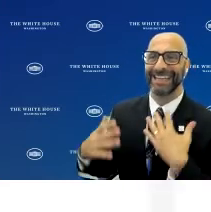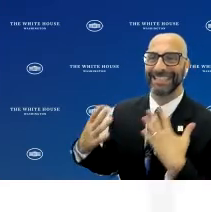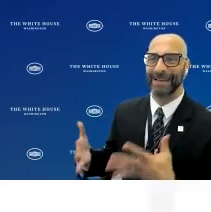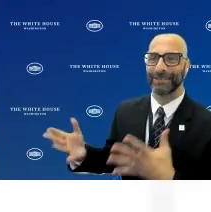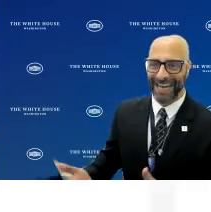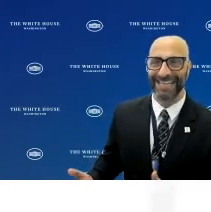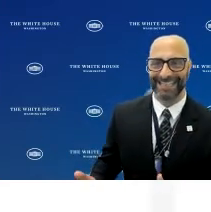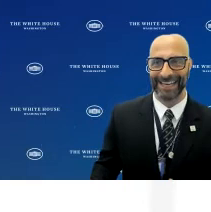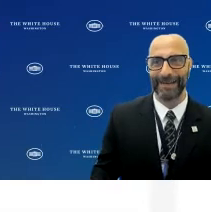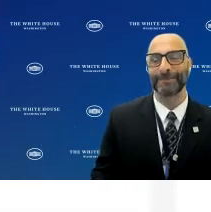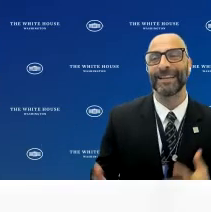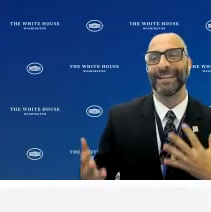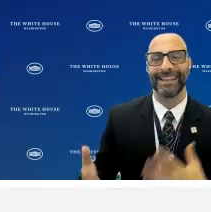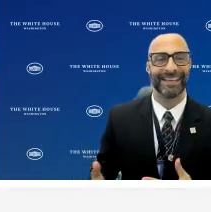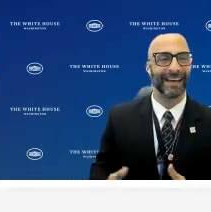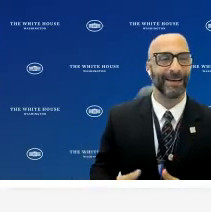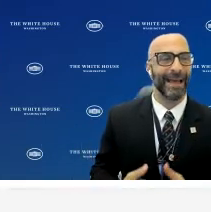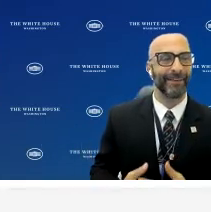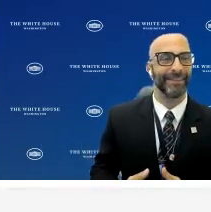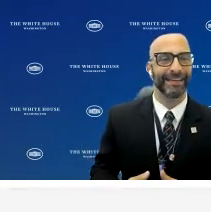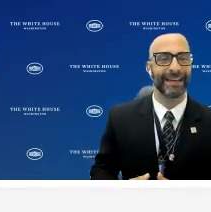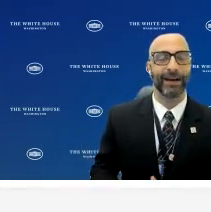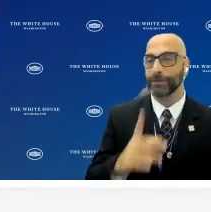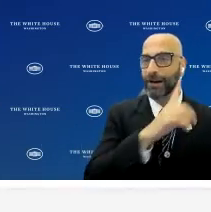slide please, that simultaneously